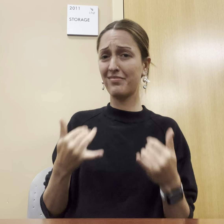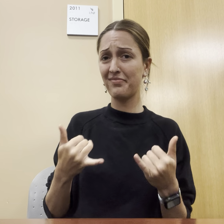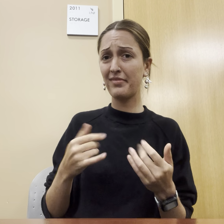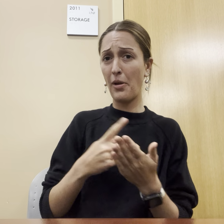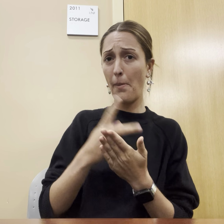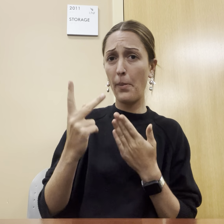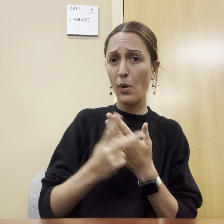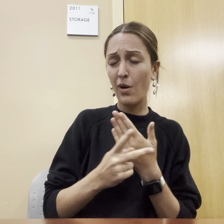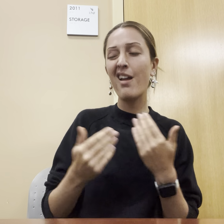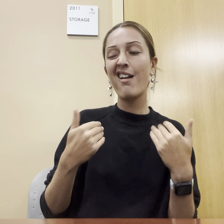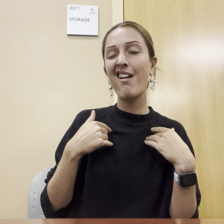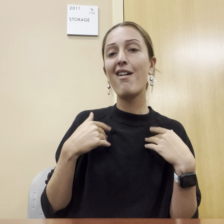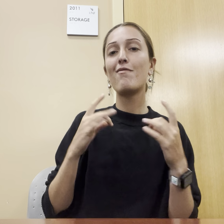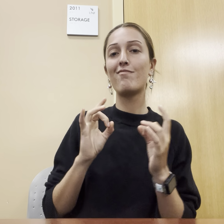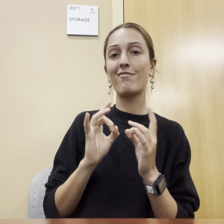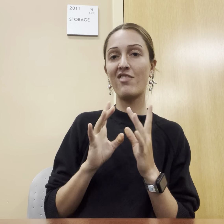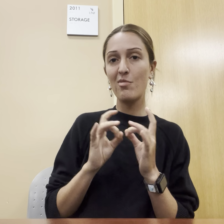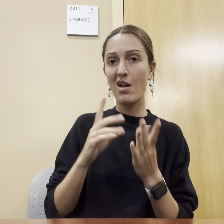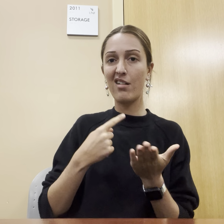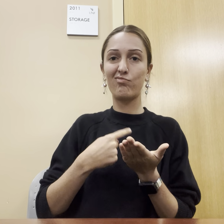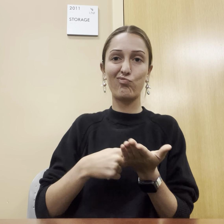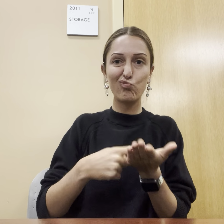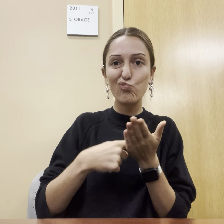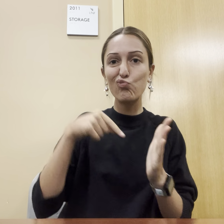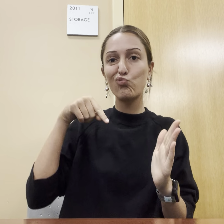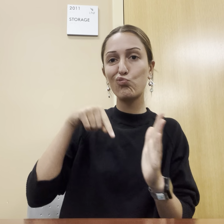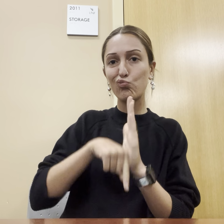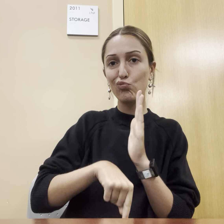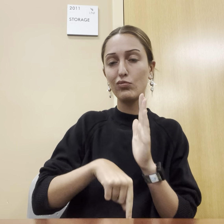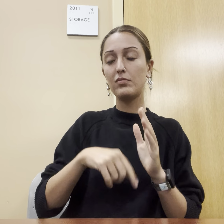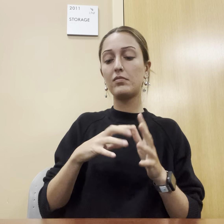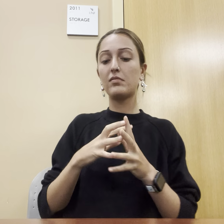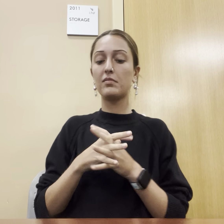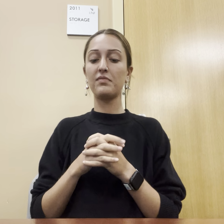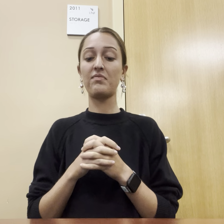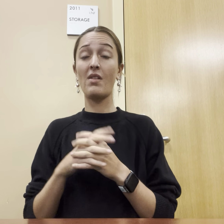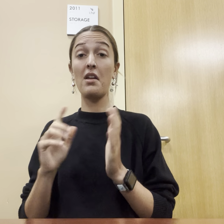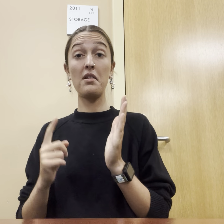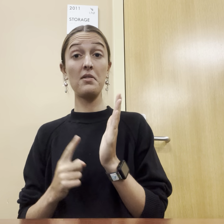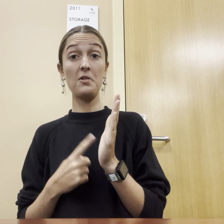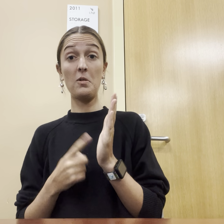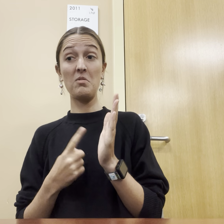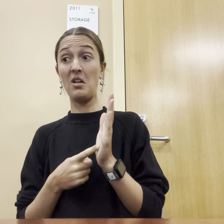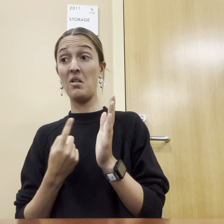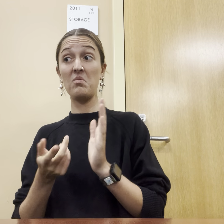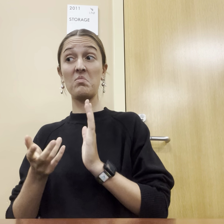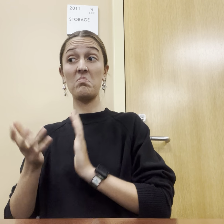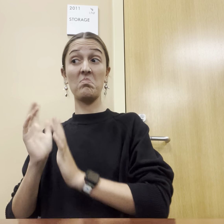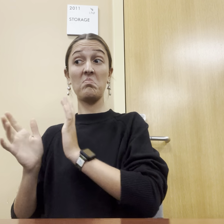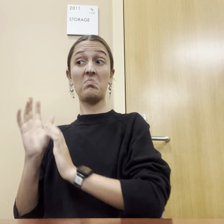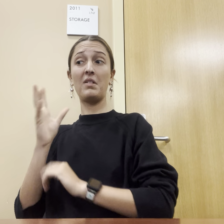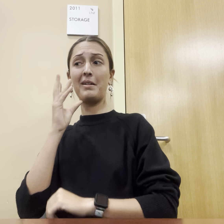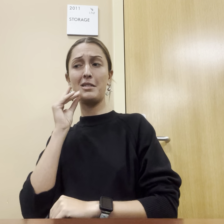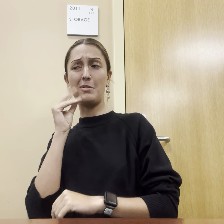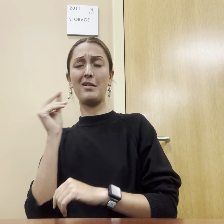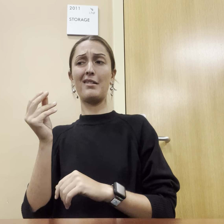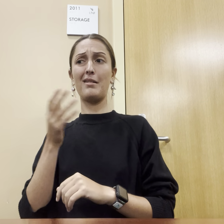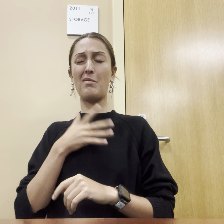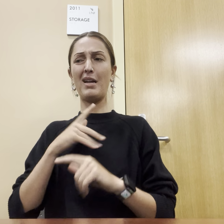been times where I have not set up that with my team, and I'm on interpreting, and I see my team writing down notes, and it kind